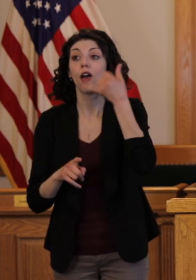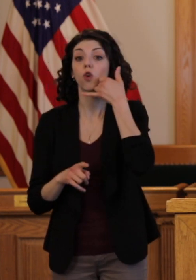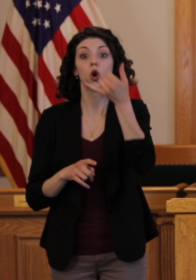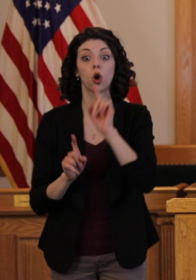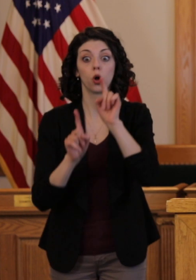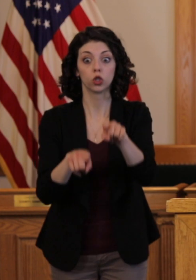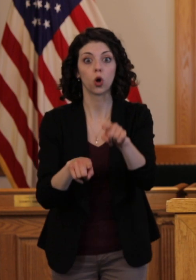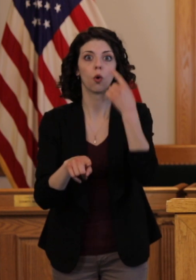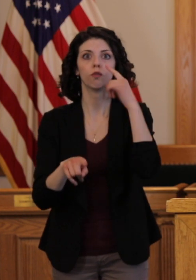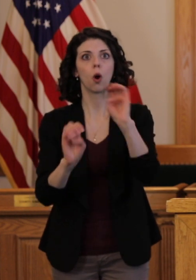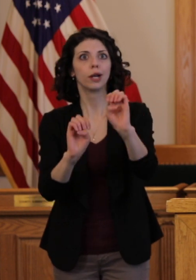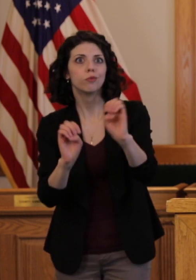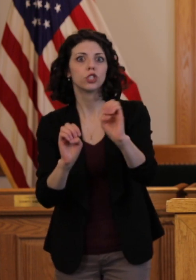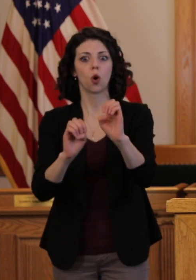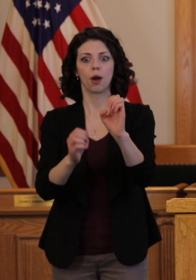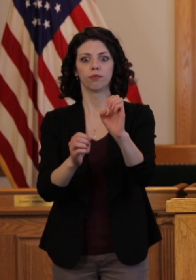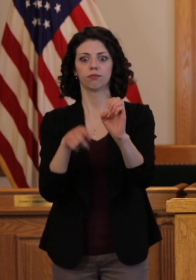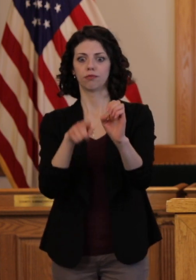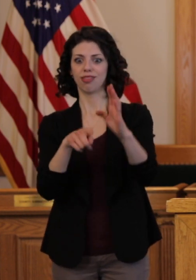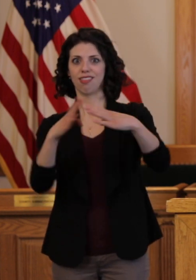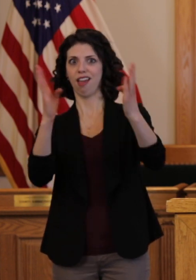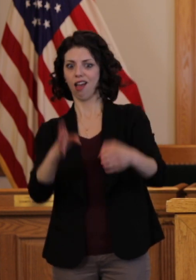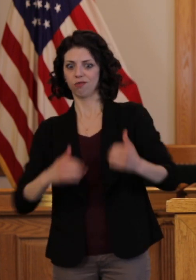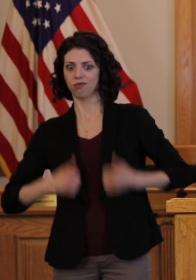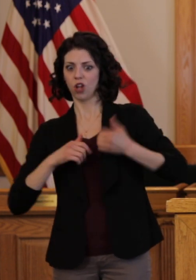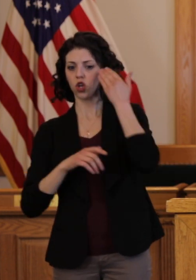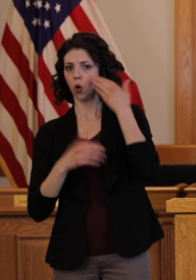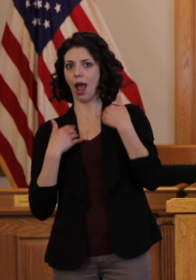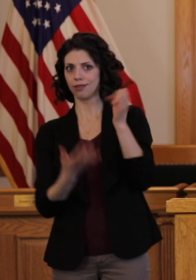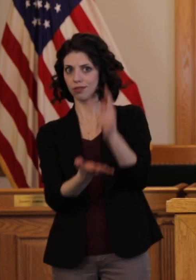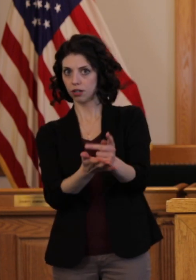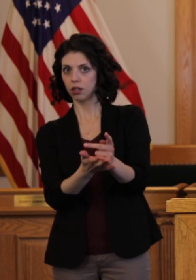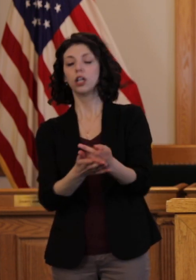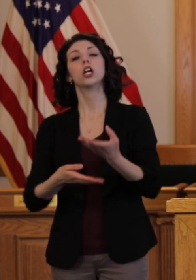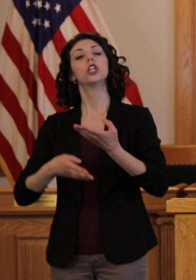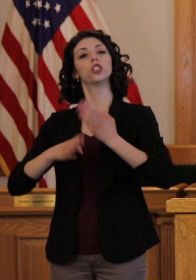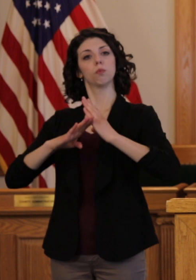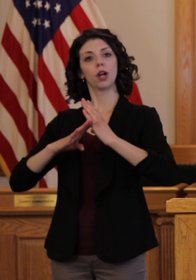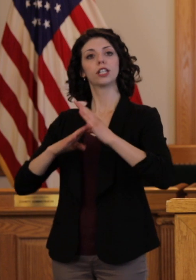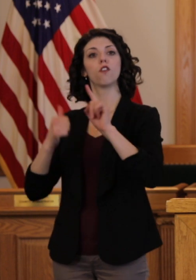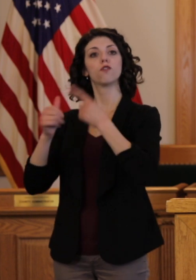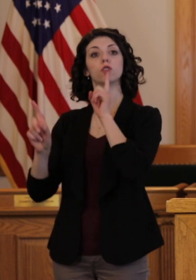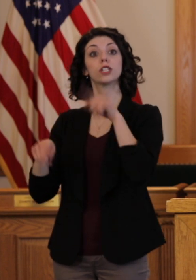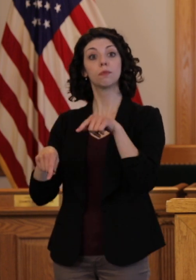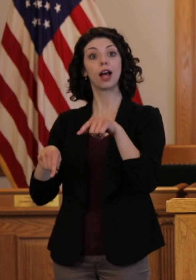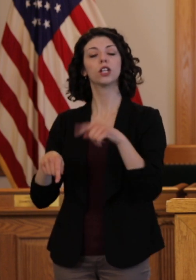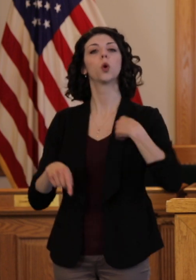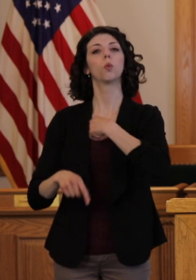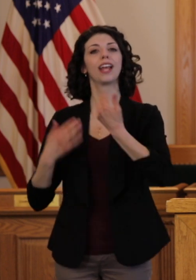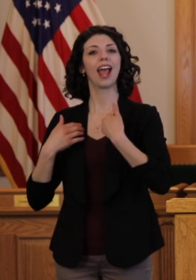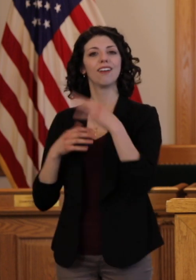to one of these positive or potentially positive addresses? To protect our first responders, Oswego County flags these addresses in our